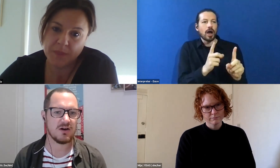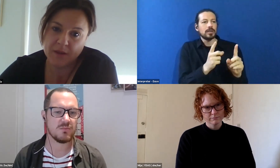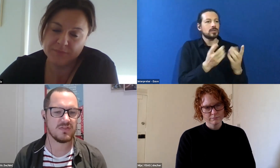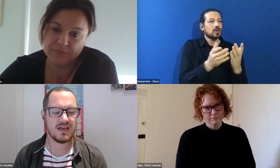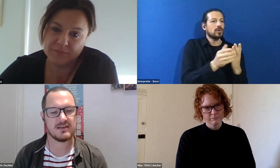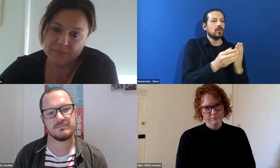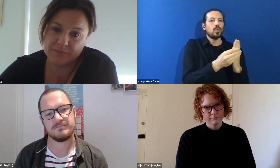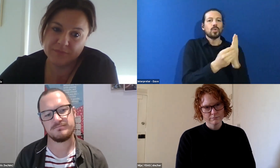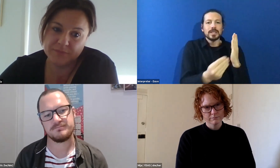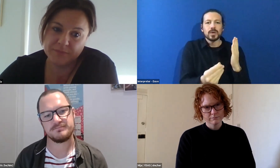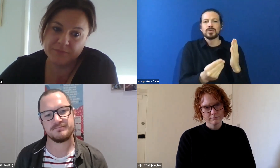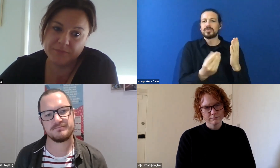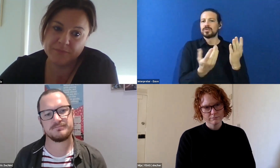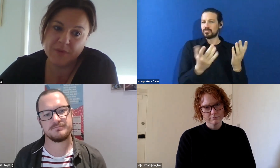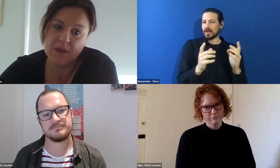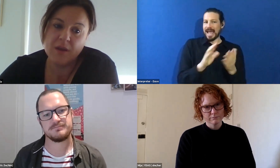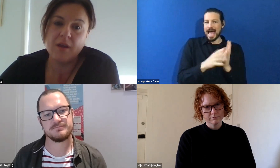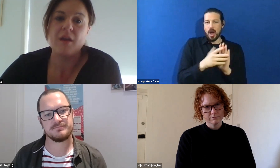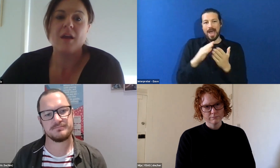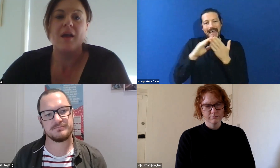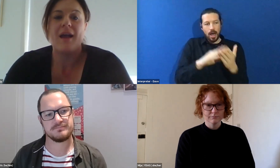can help with that?